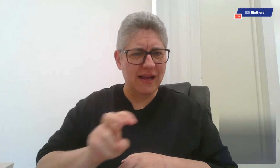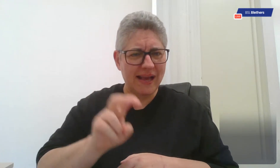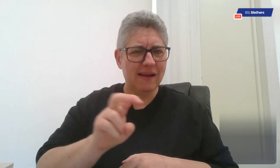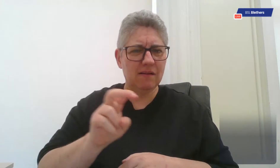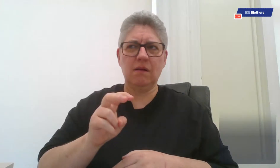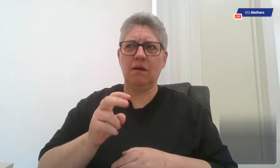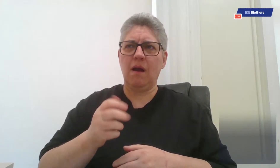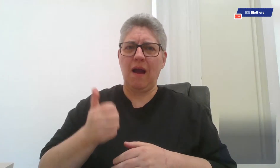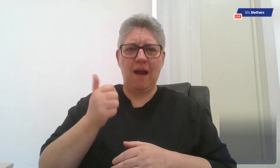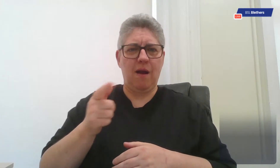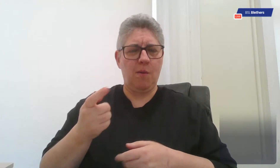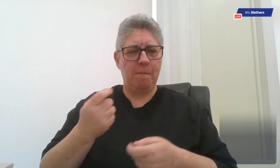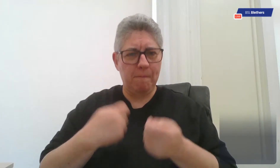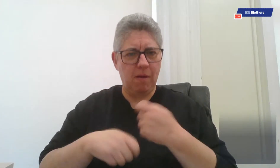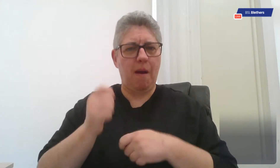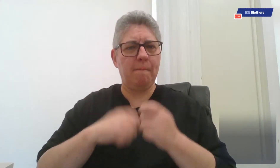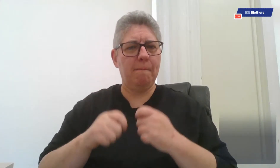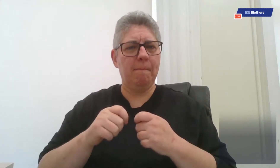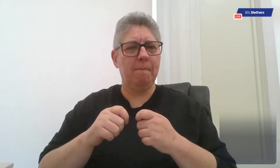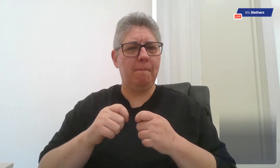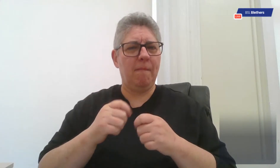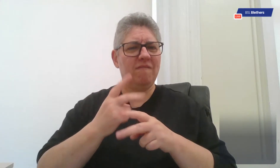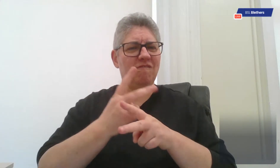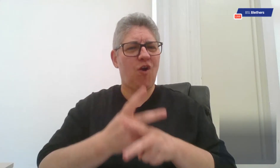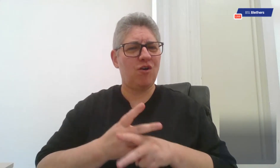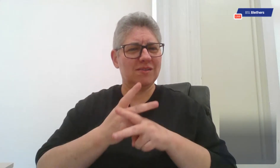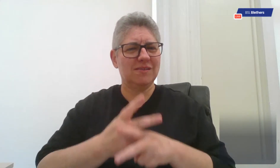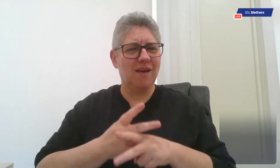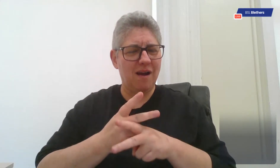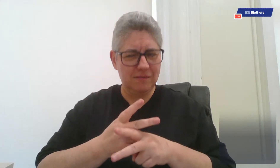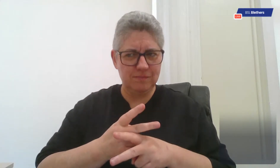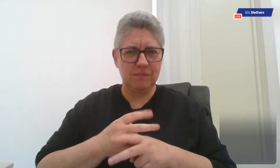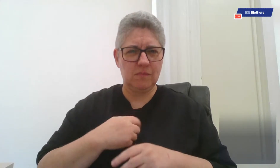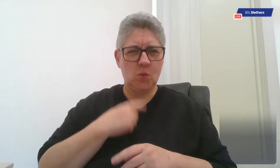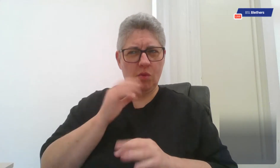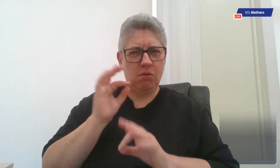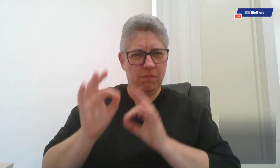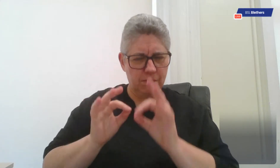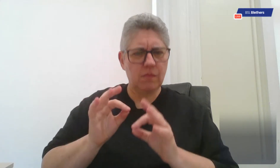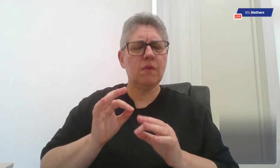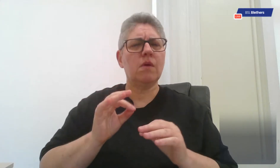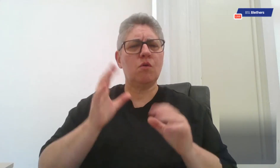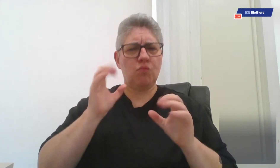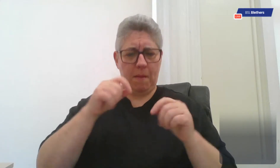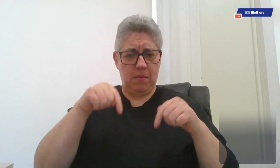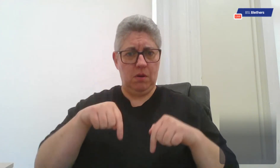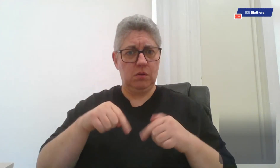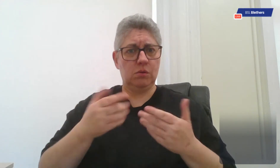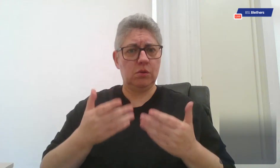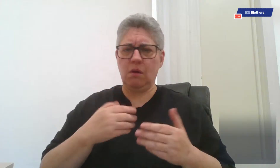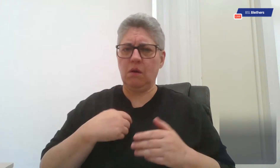to us about their experience, about their journey, how they became a foster carer,